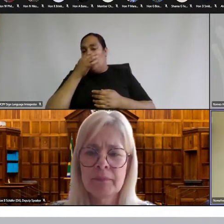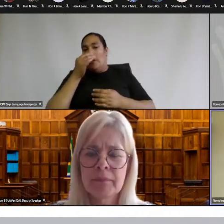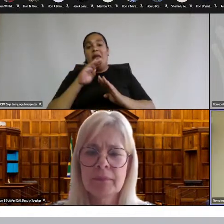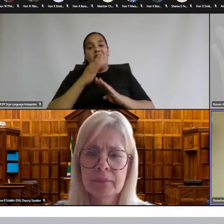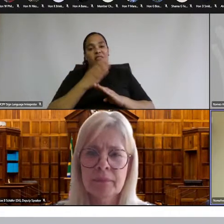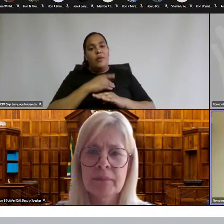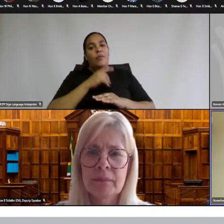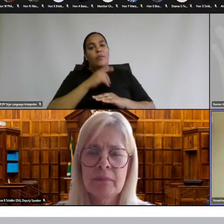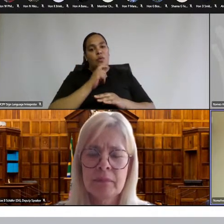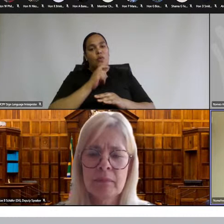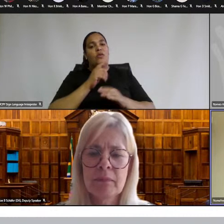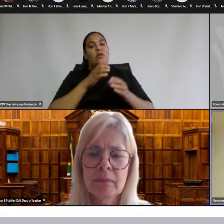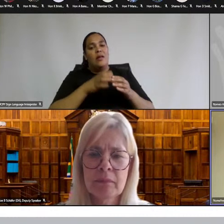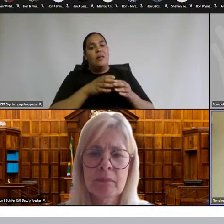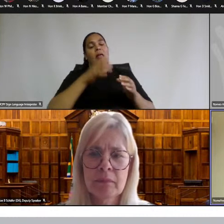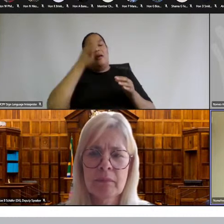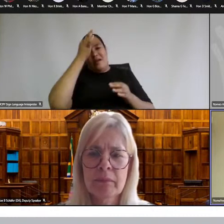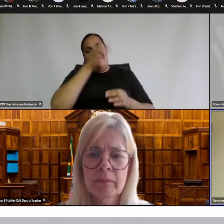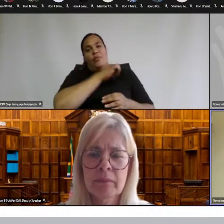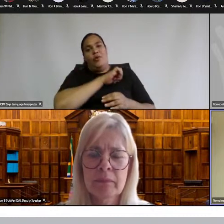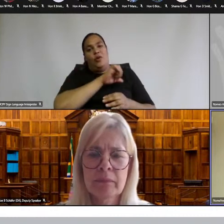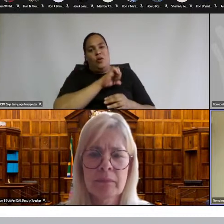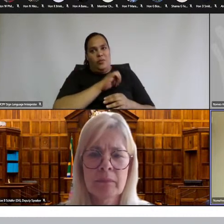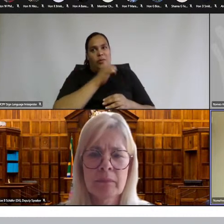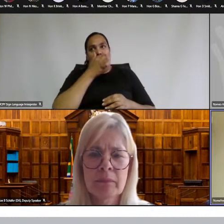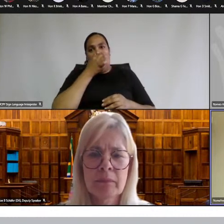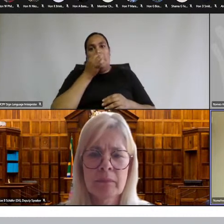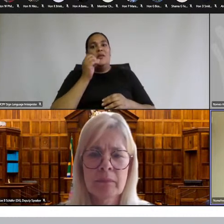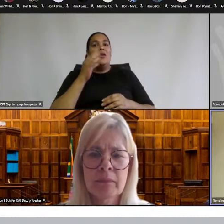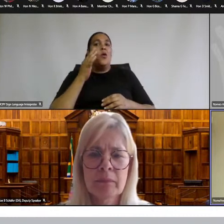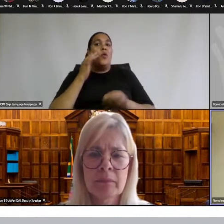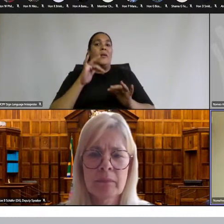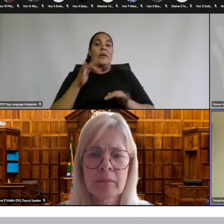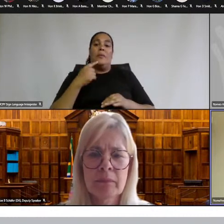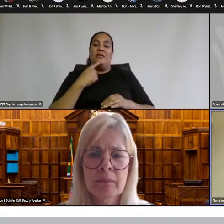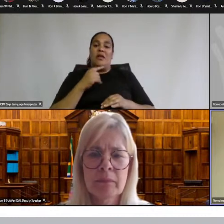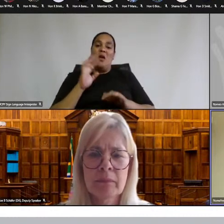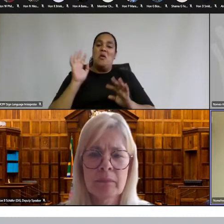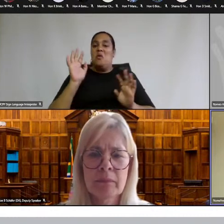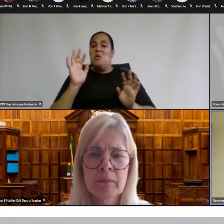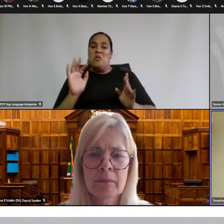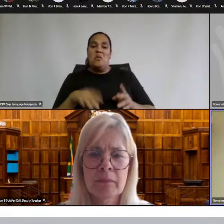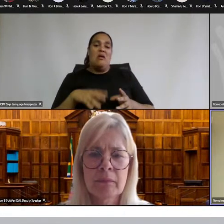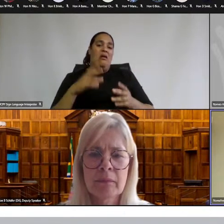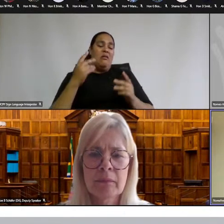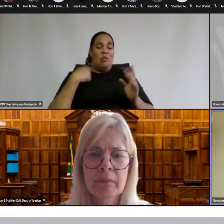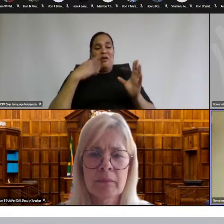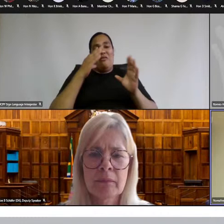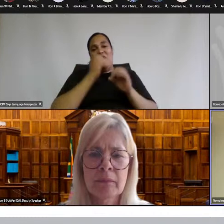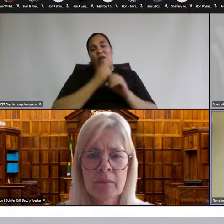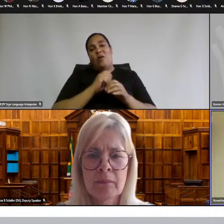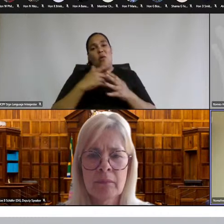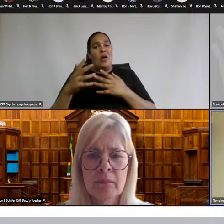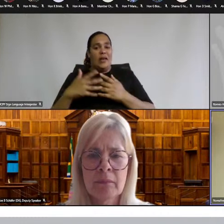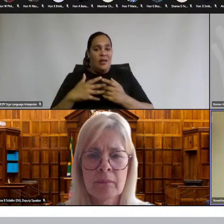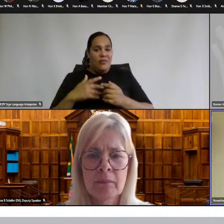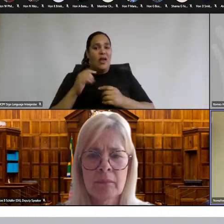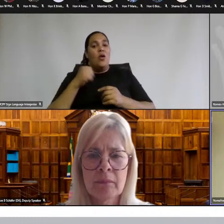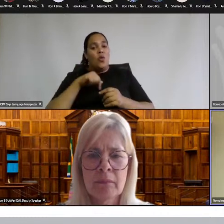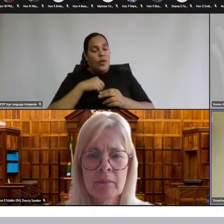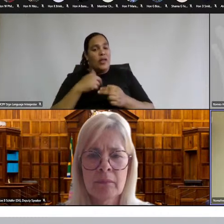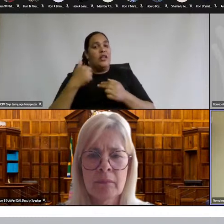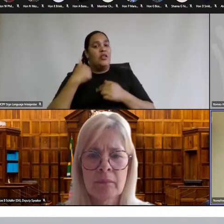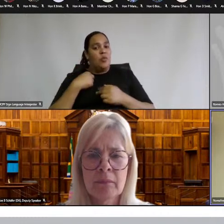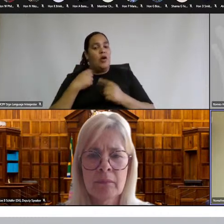Everyone uses a public hospital. So when people will say that, no, we are focusing on the whatever, we are responsible